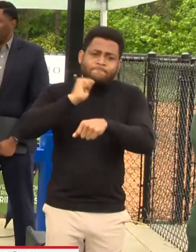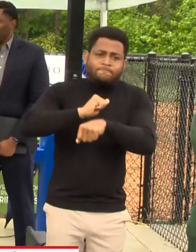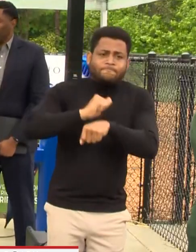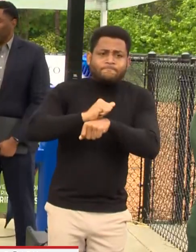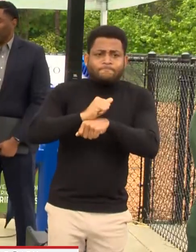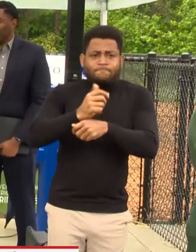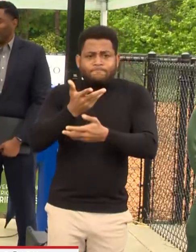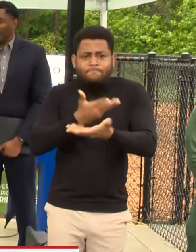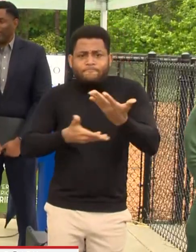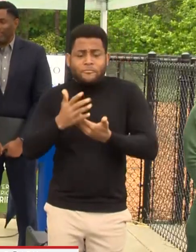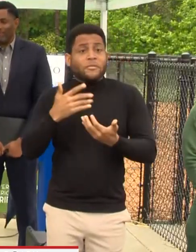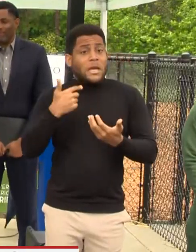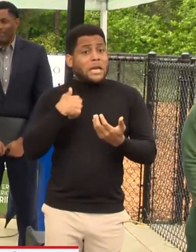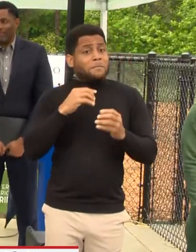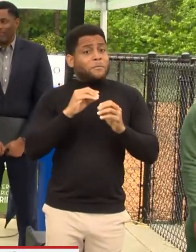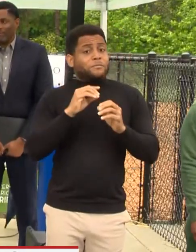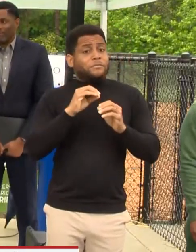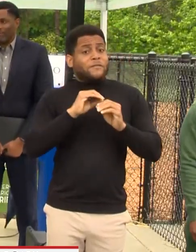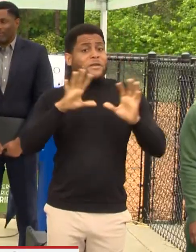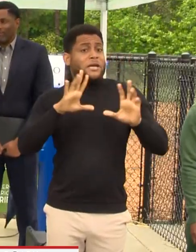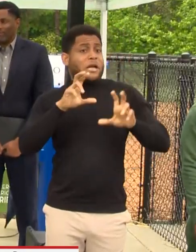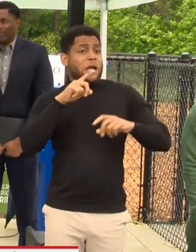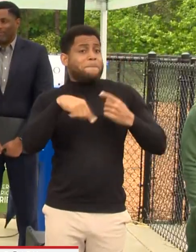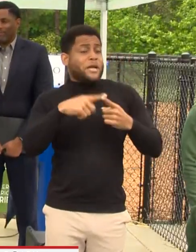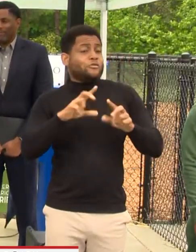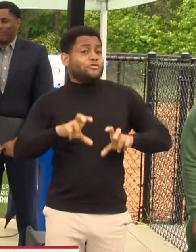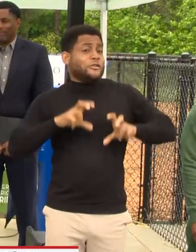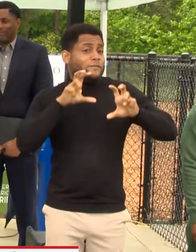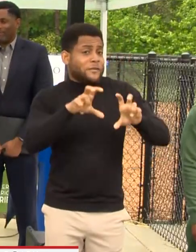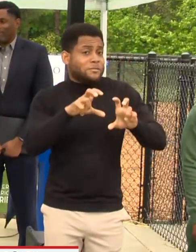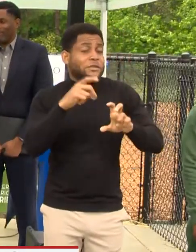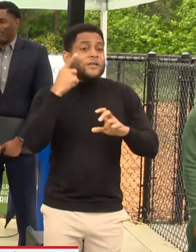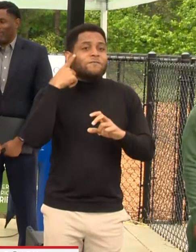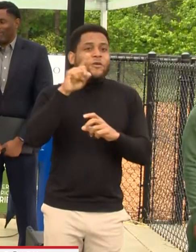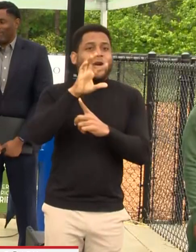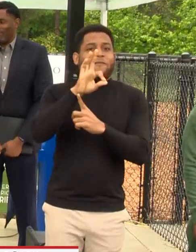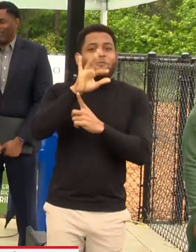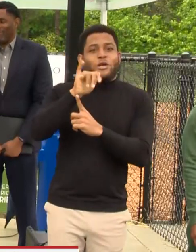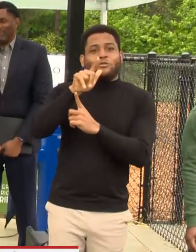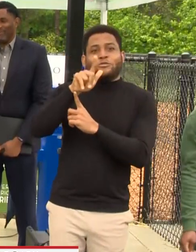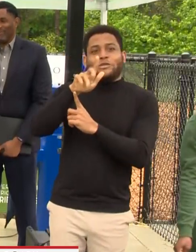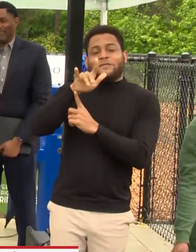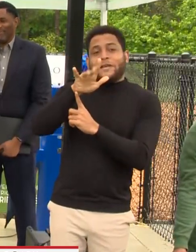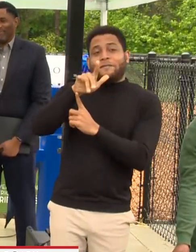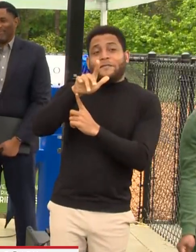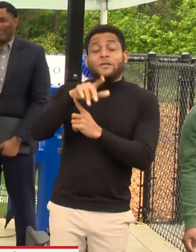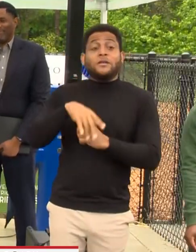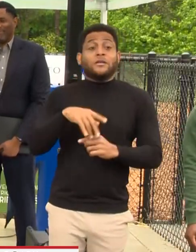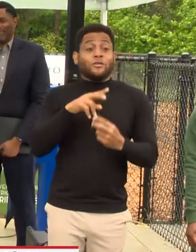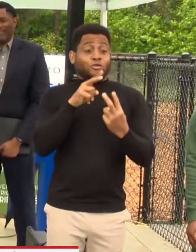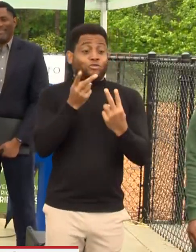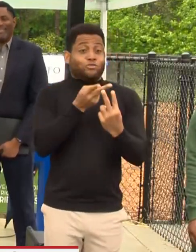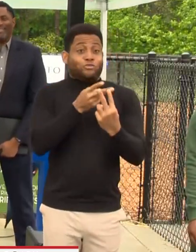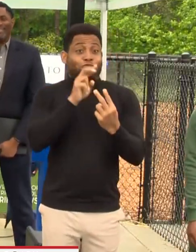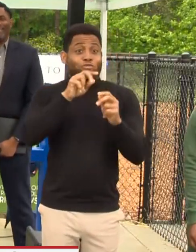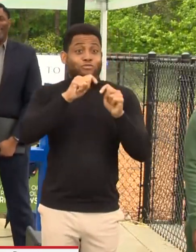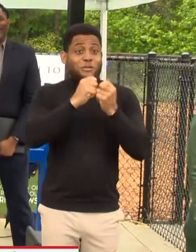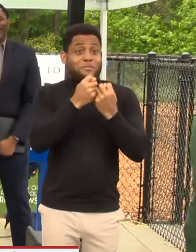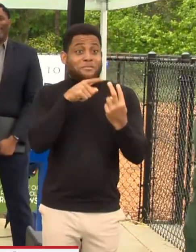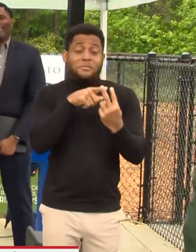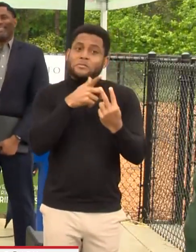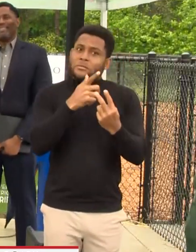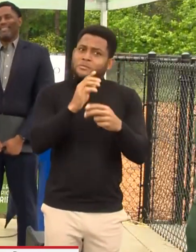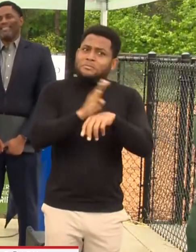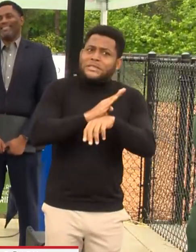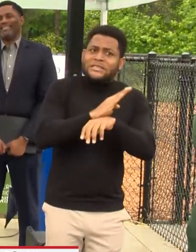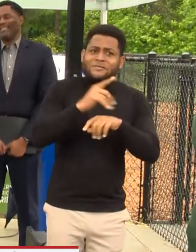2025 budget. These two teams will be busy in Ward 7 for many, many years to come.